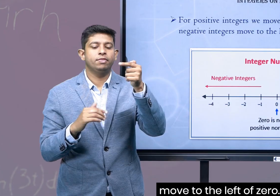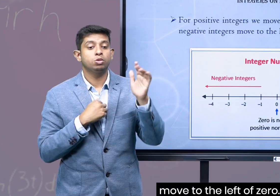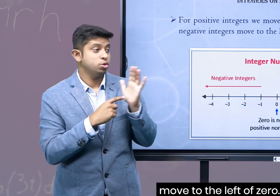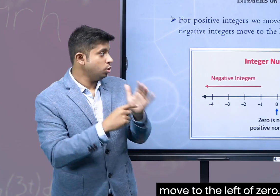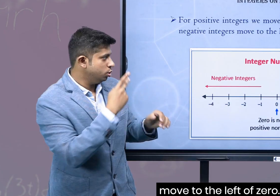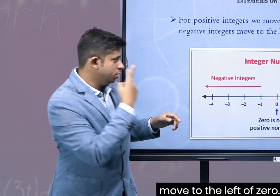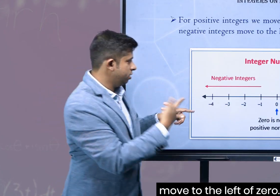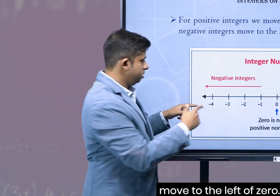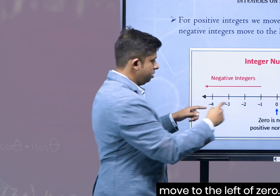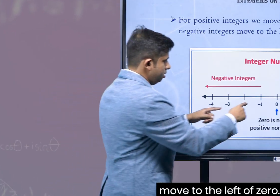0.